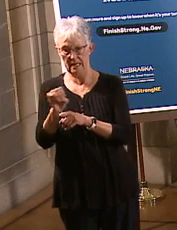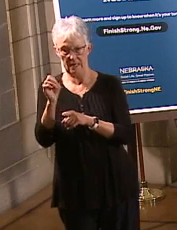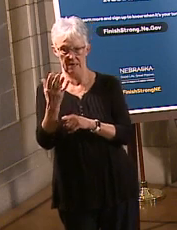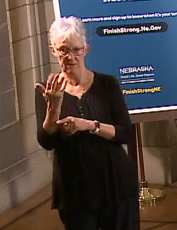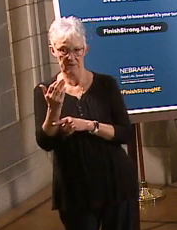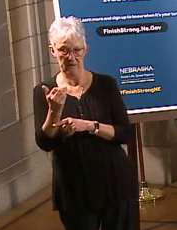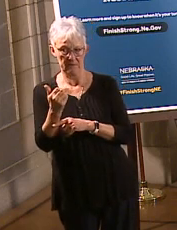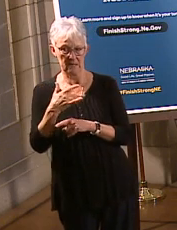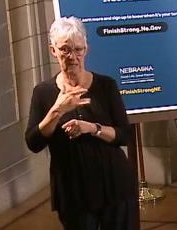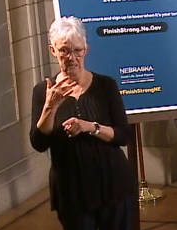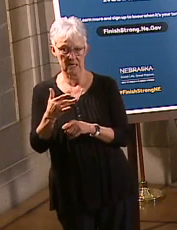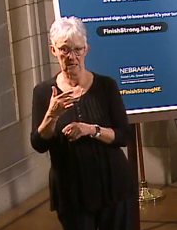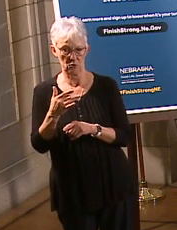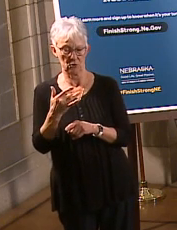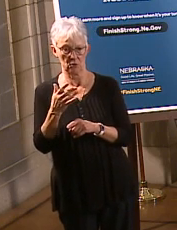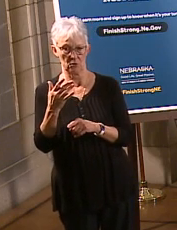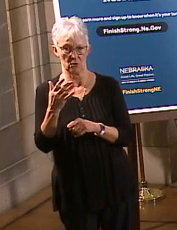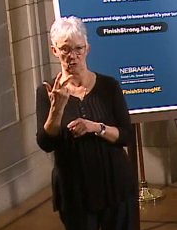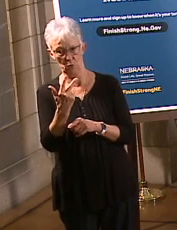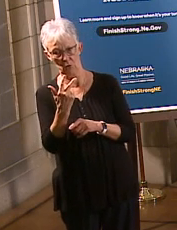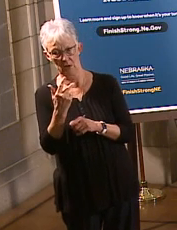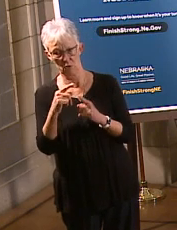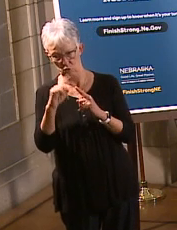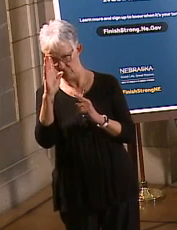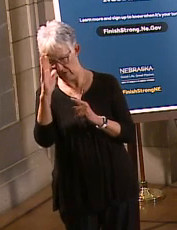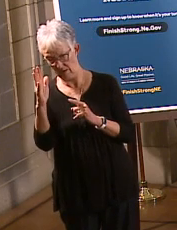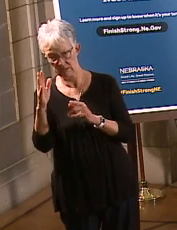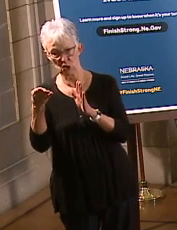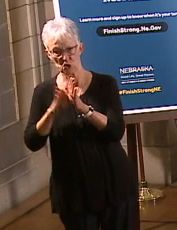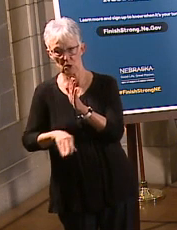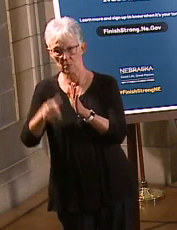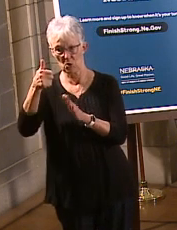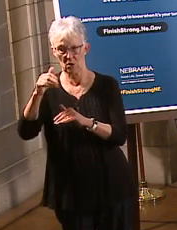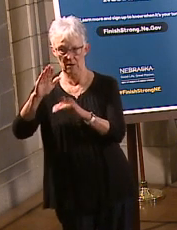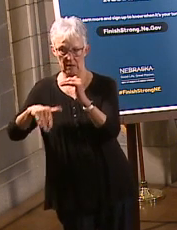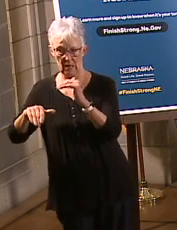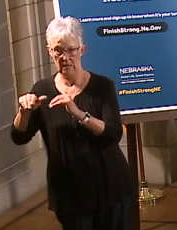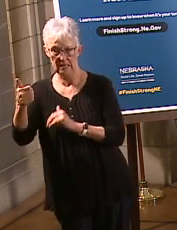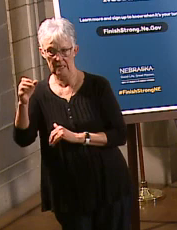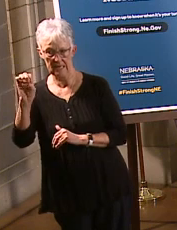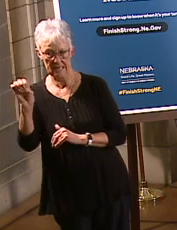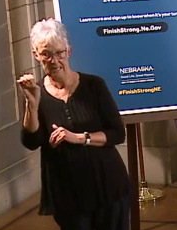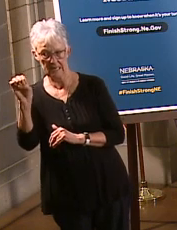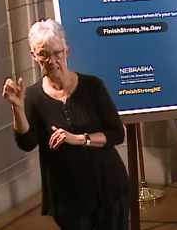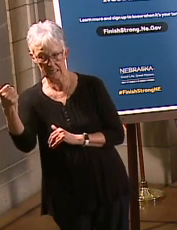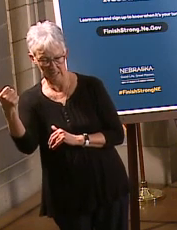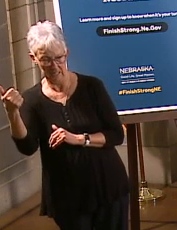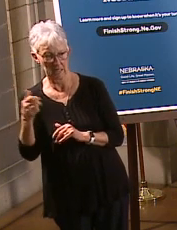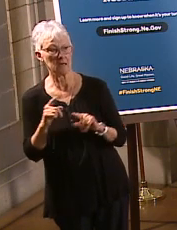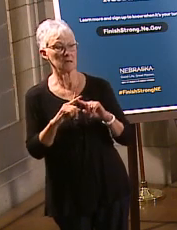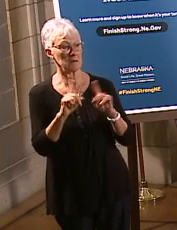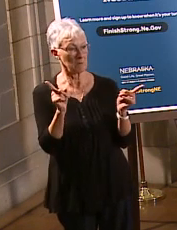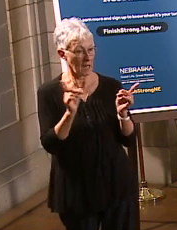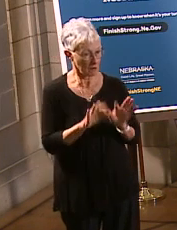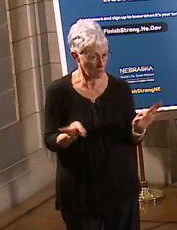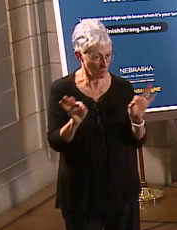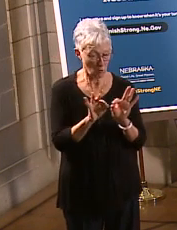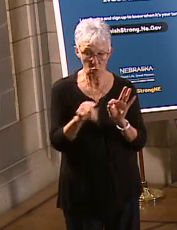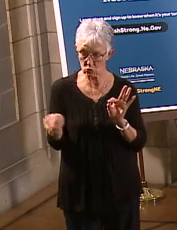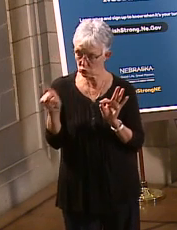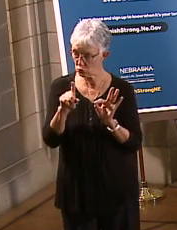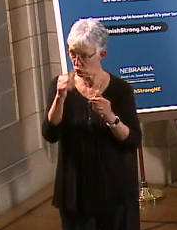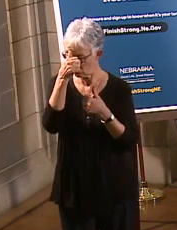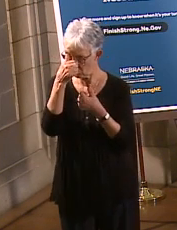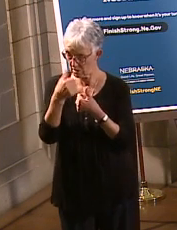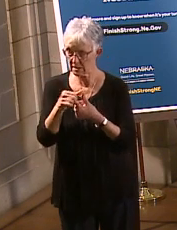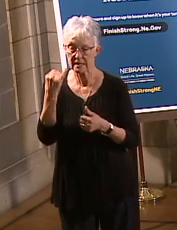what E10 is. So you can start building in the savings there also. But the main thing I want everybody to know is if we could